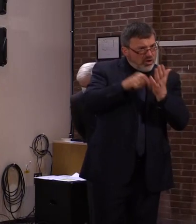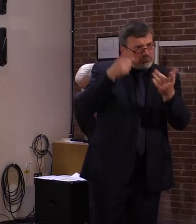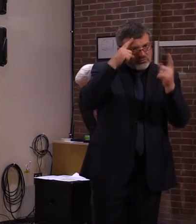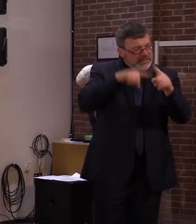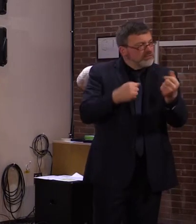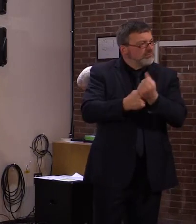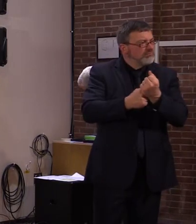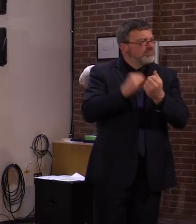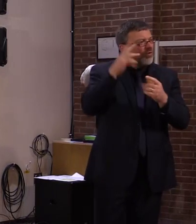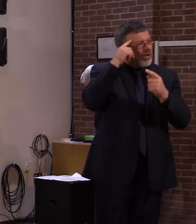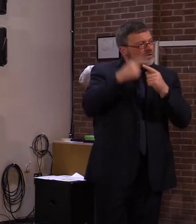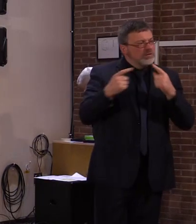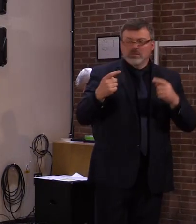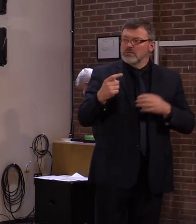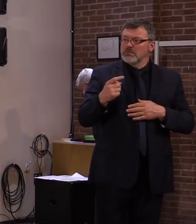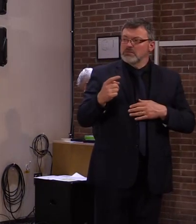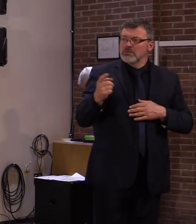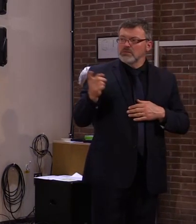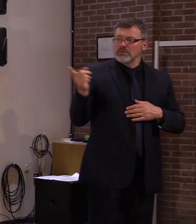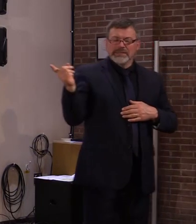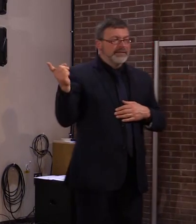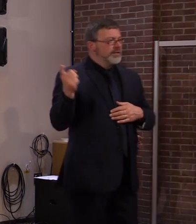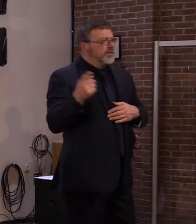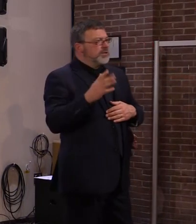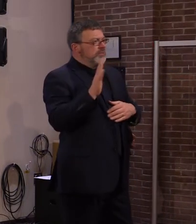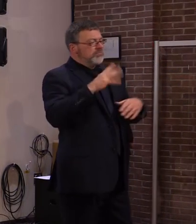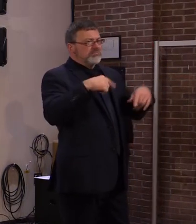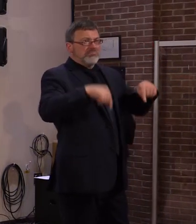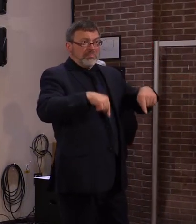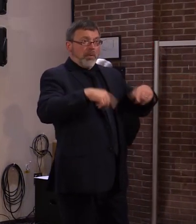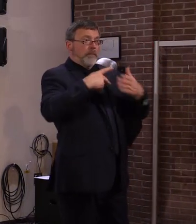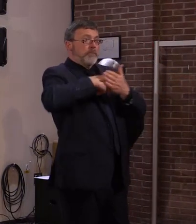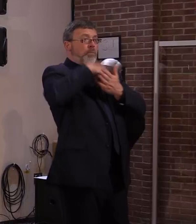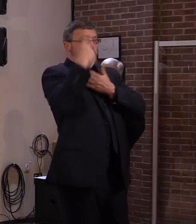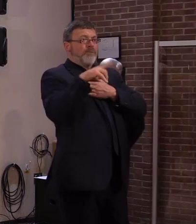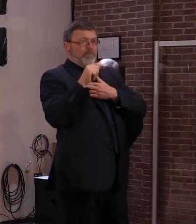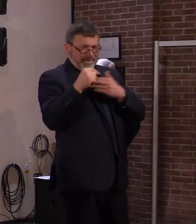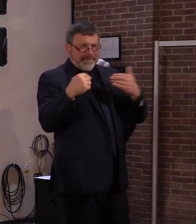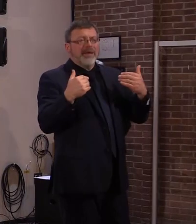taking care of those in need. We'll be announcing other